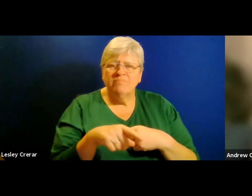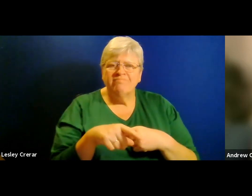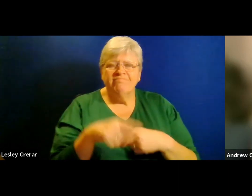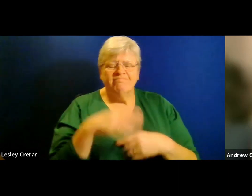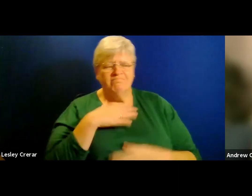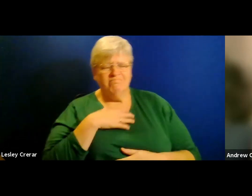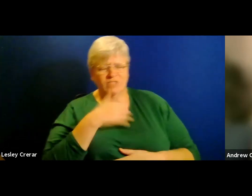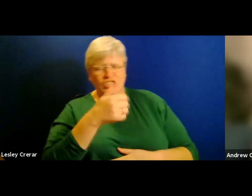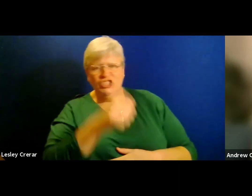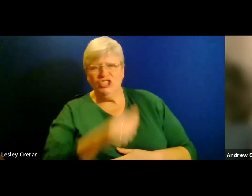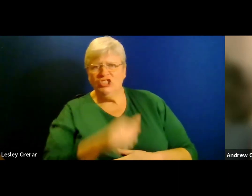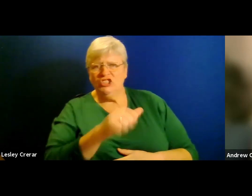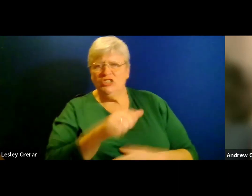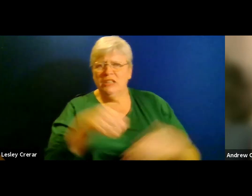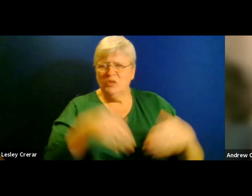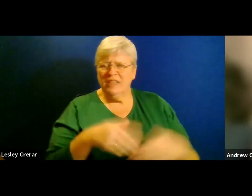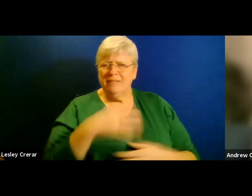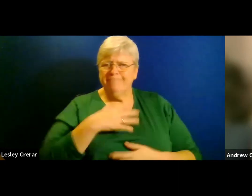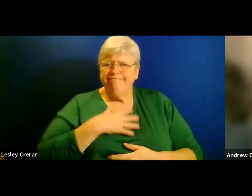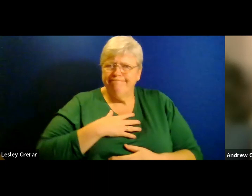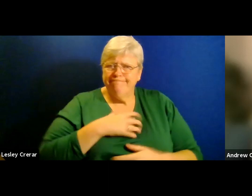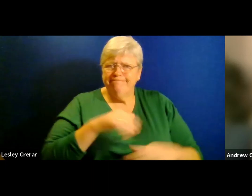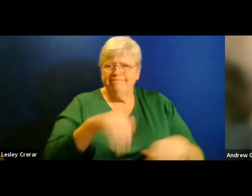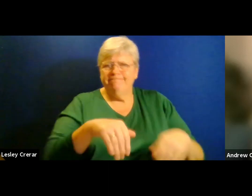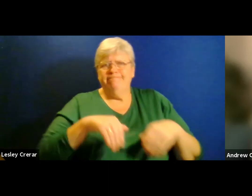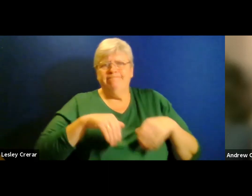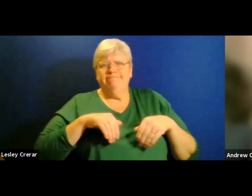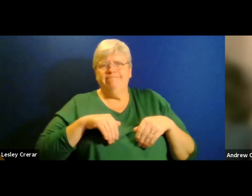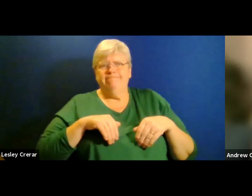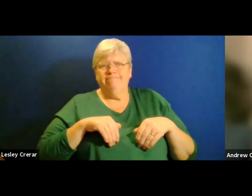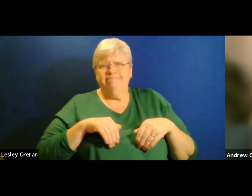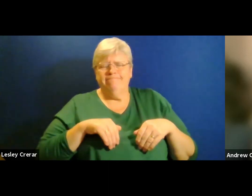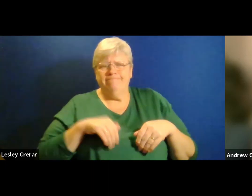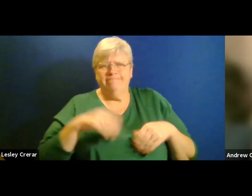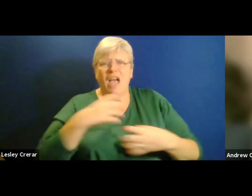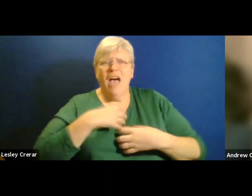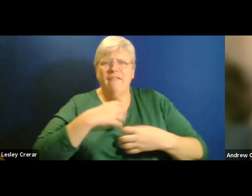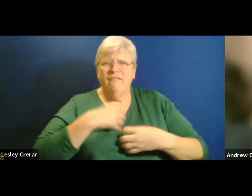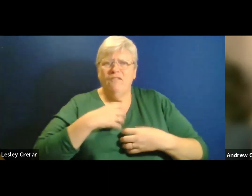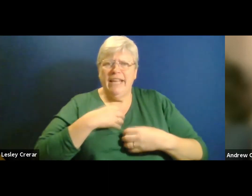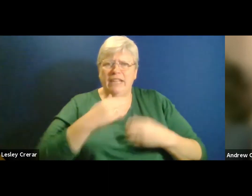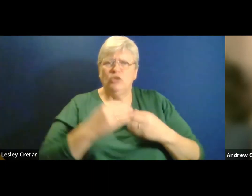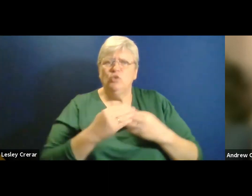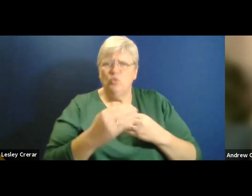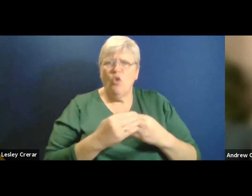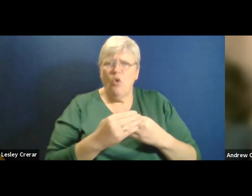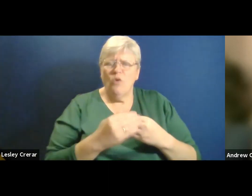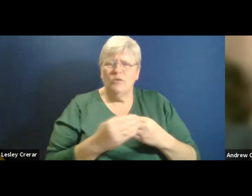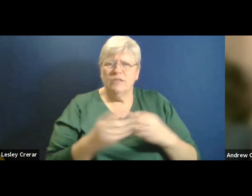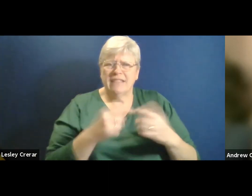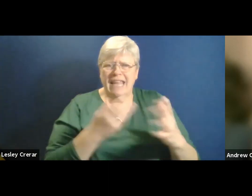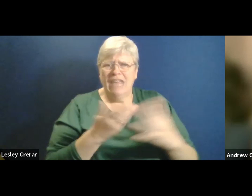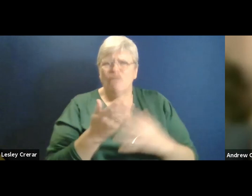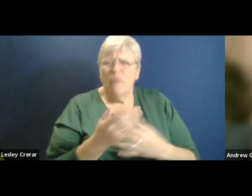on the grave had thrown her. She stood well back, seemingly afraid to approach too close, as if she was interrupting